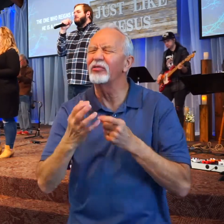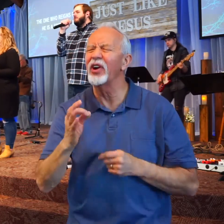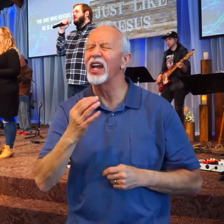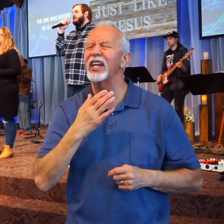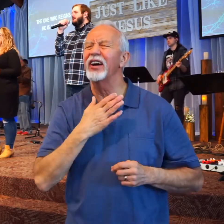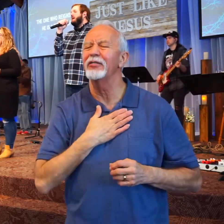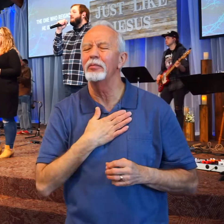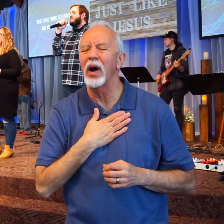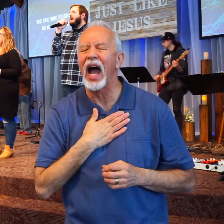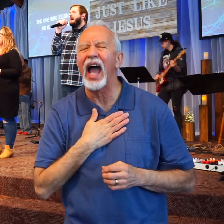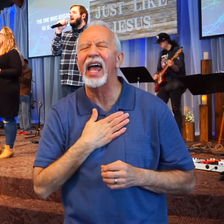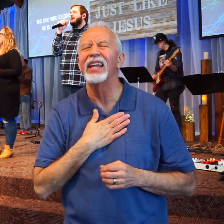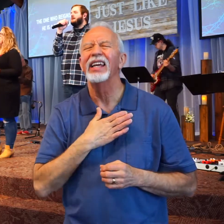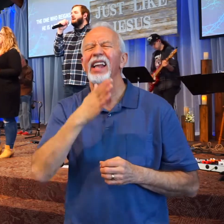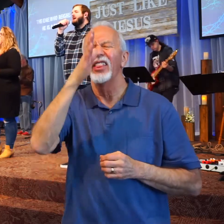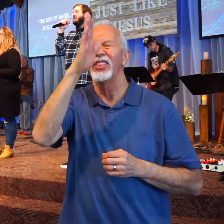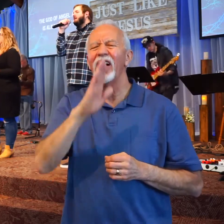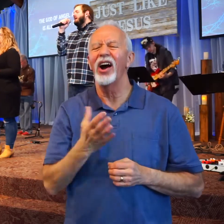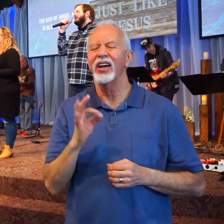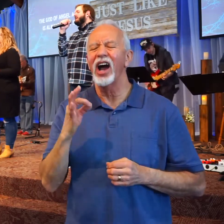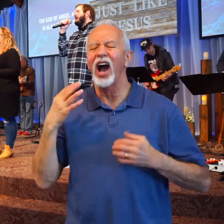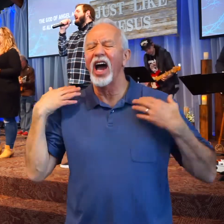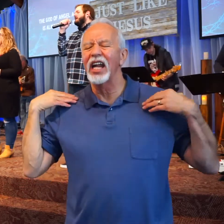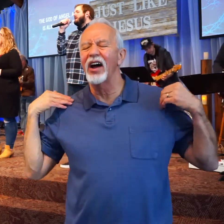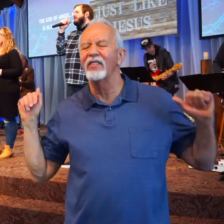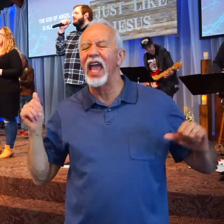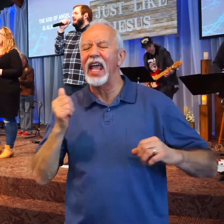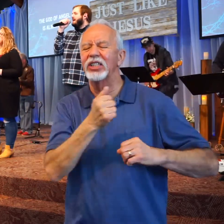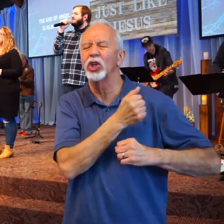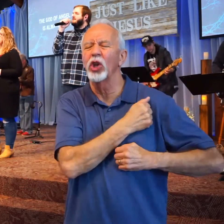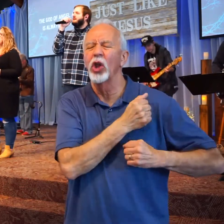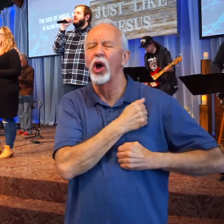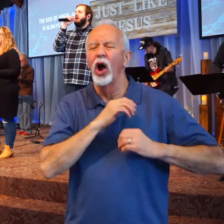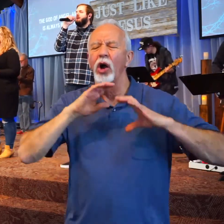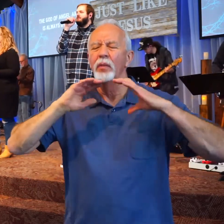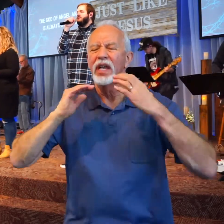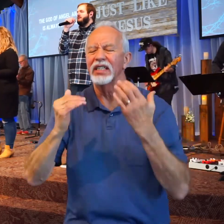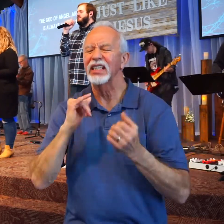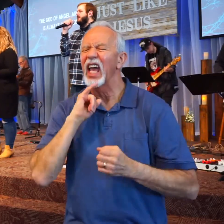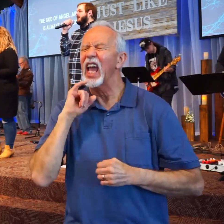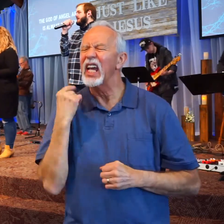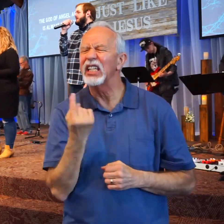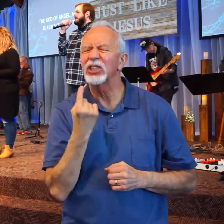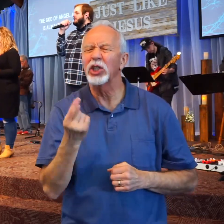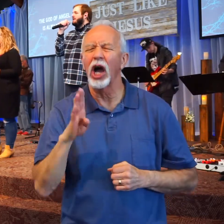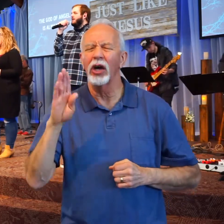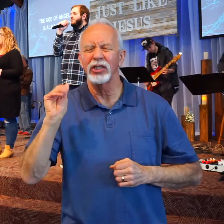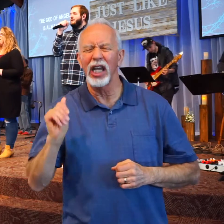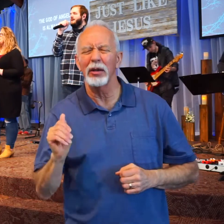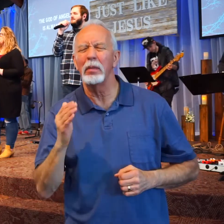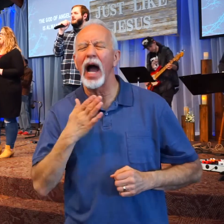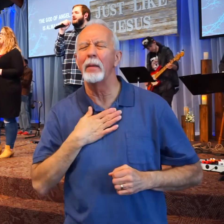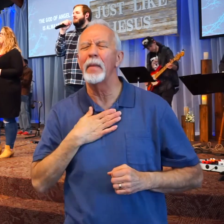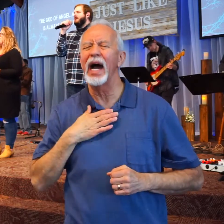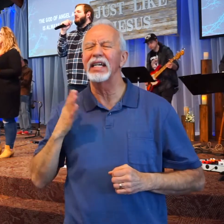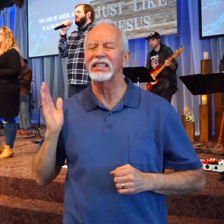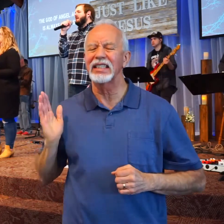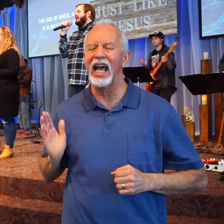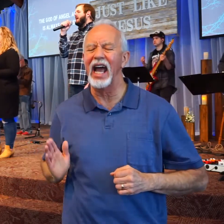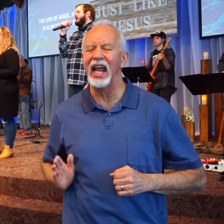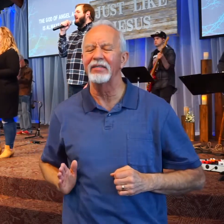a friend of mine. The God of angel armies is always by